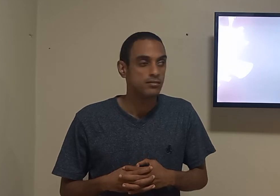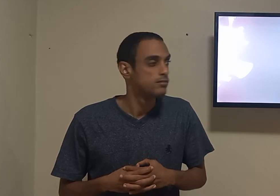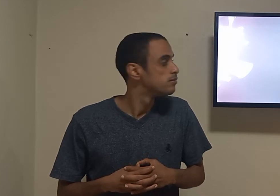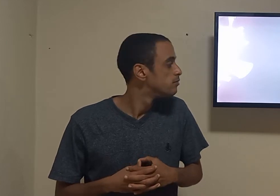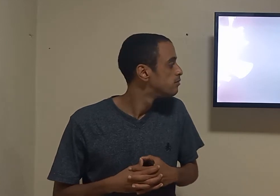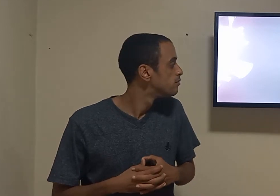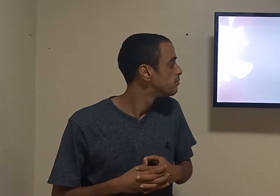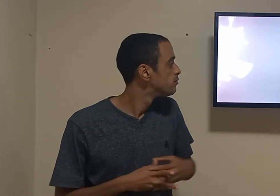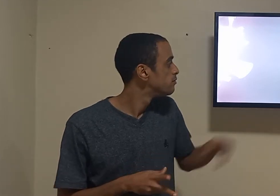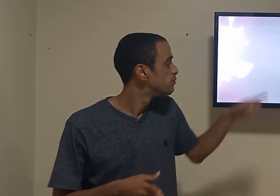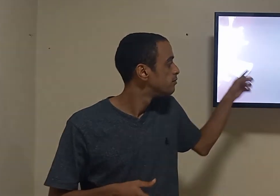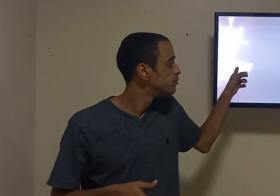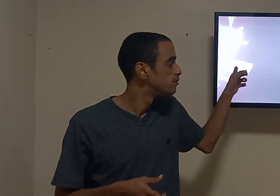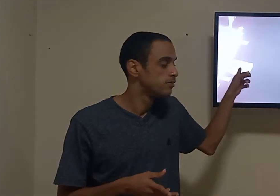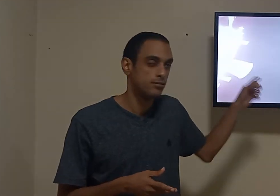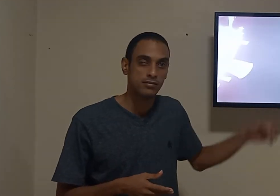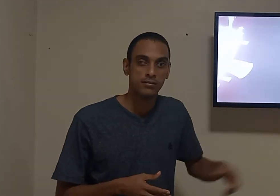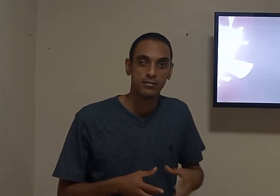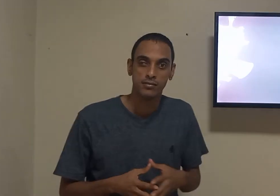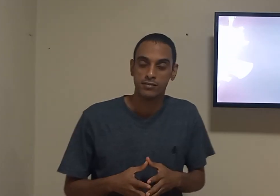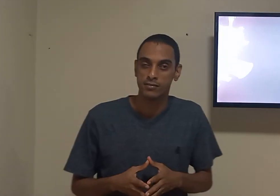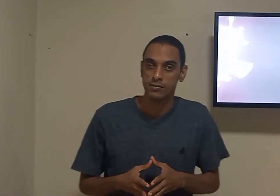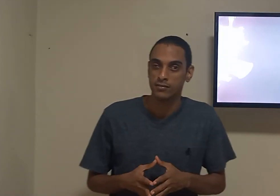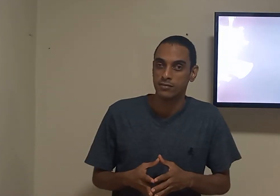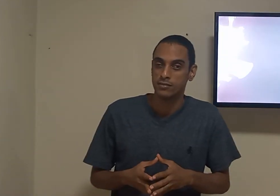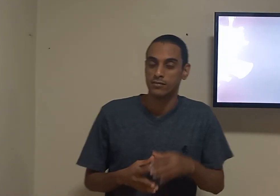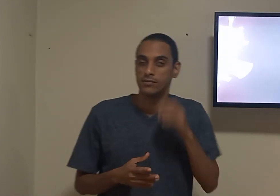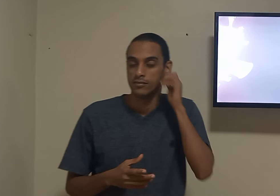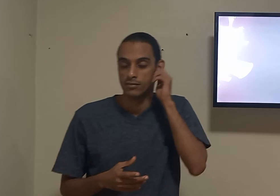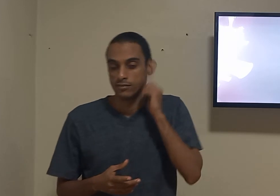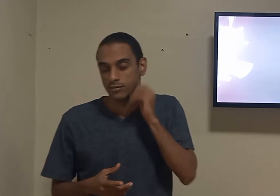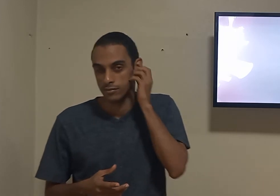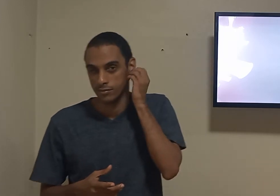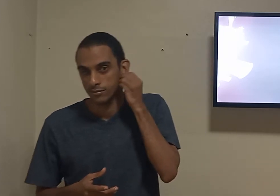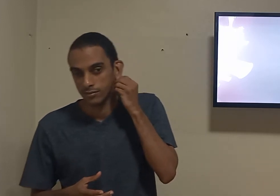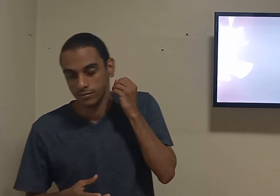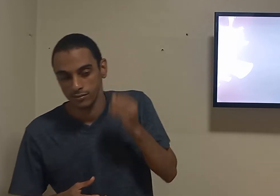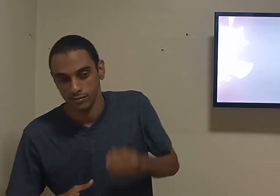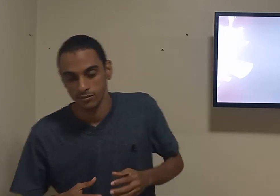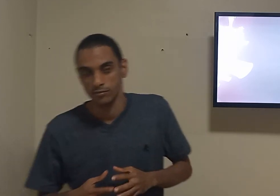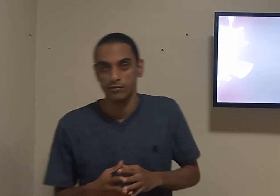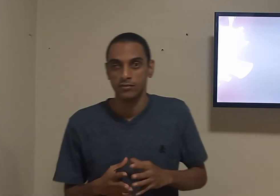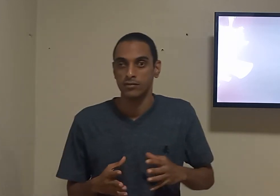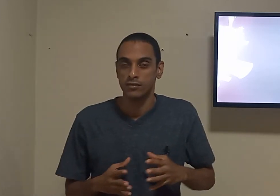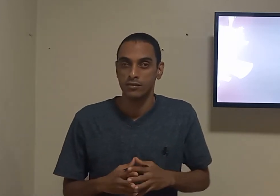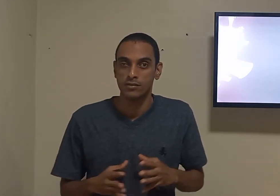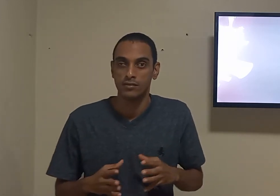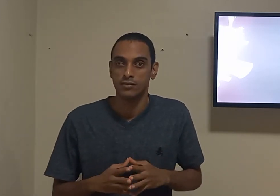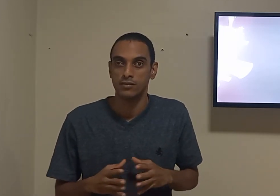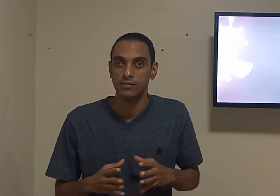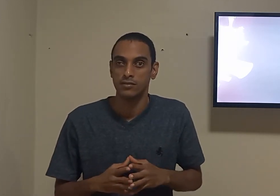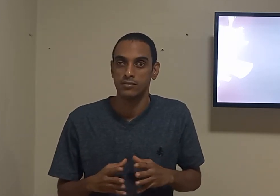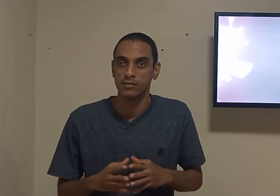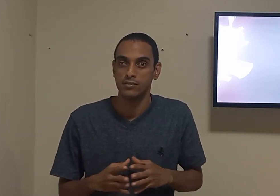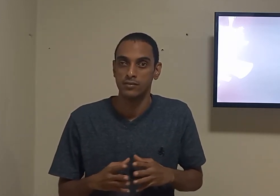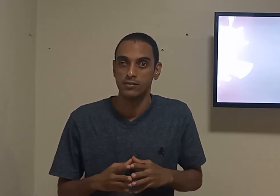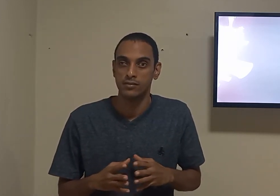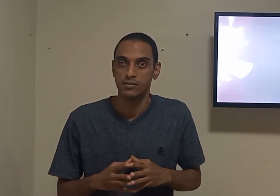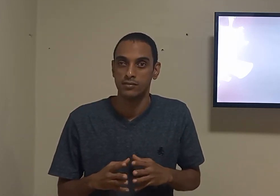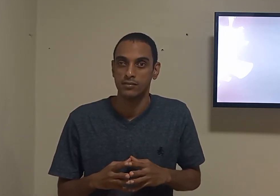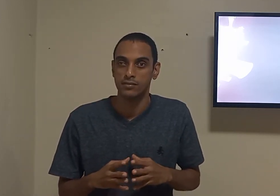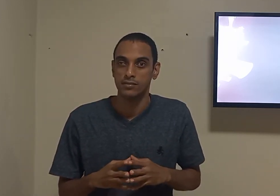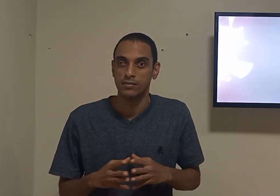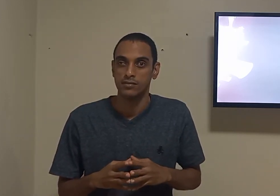Earth, and we're beginning to see imagery from Orion, most notably of the large main engine on the European